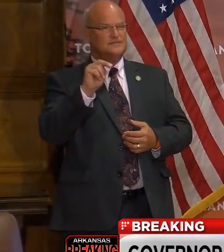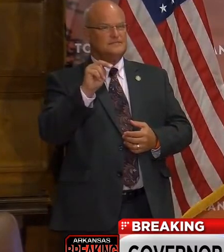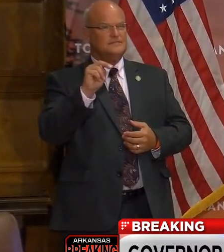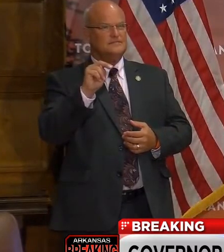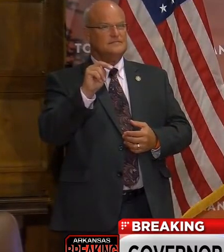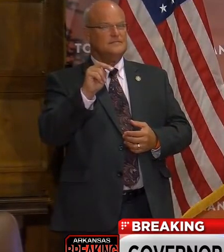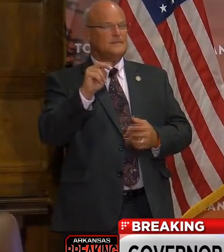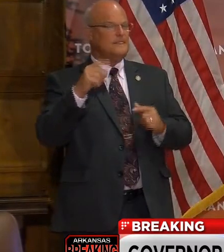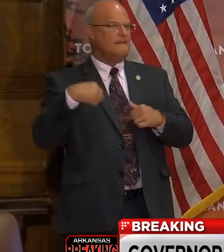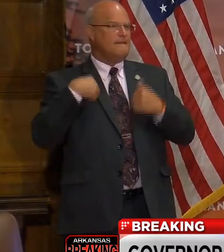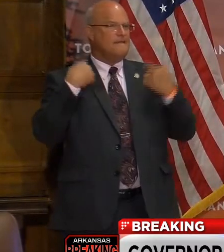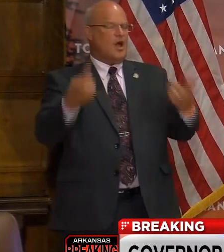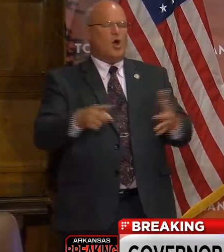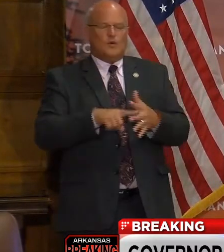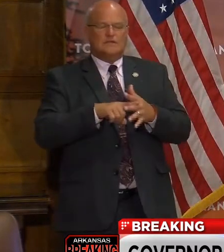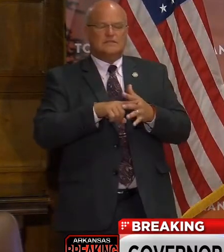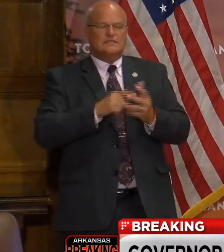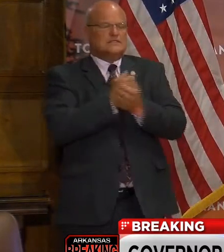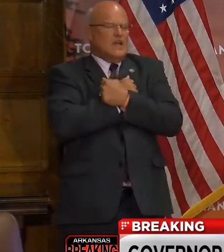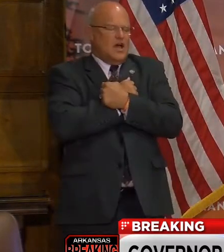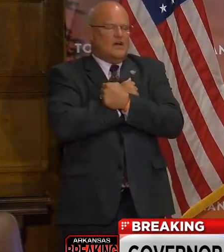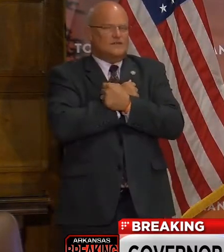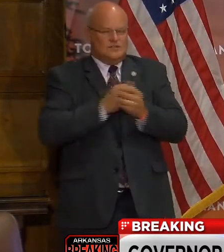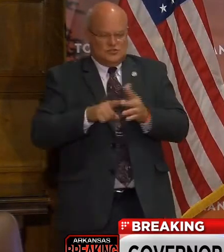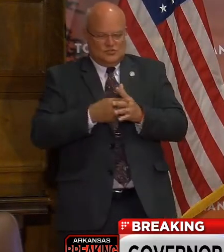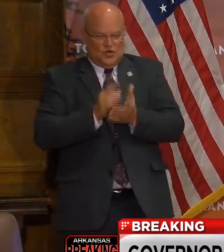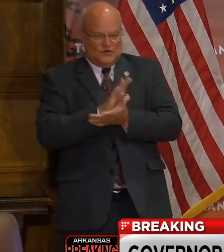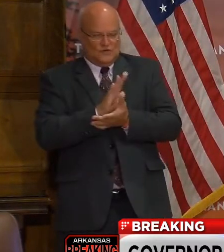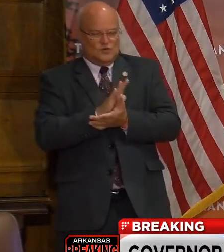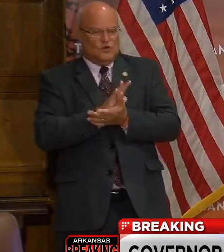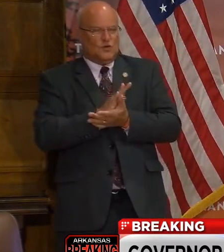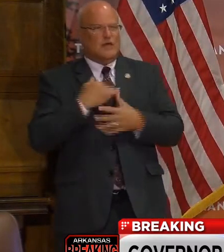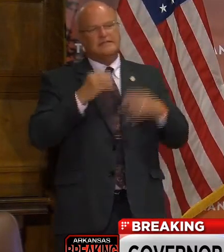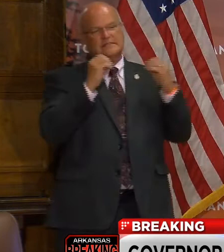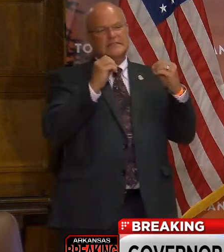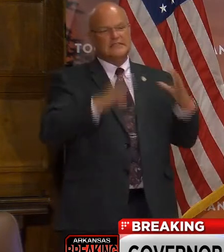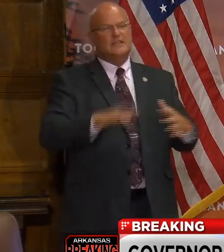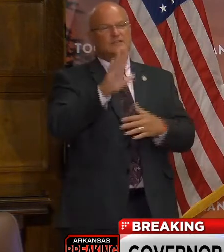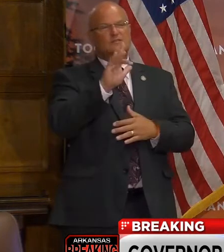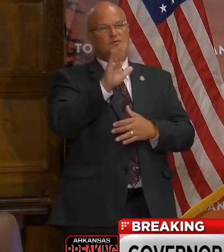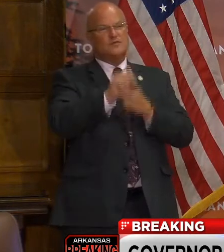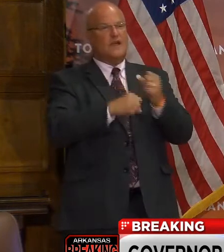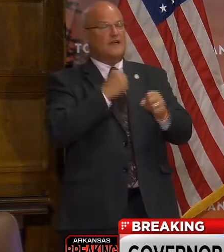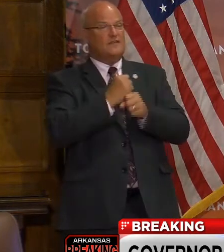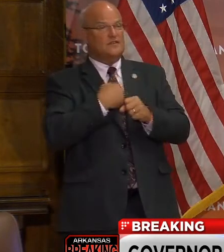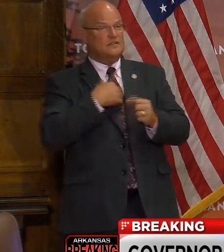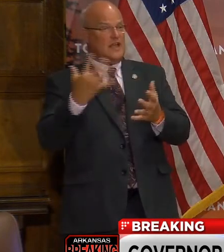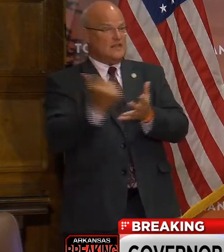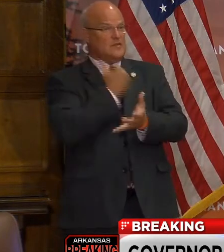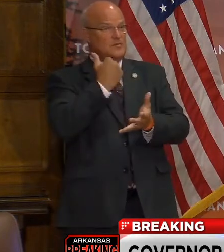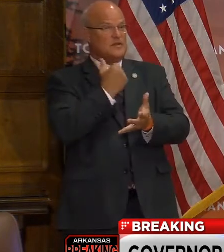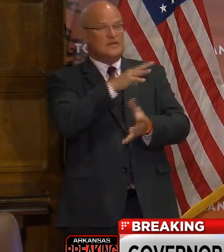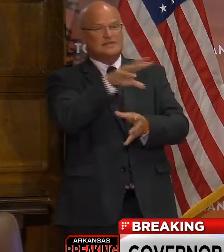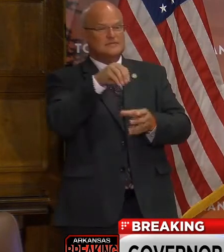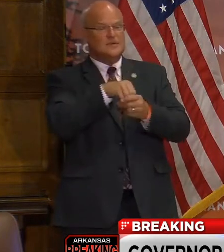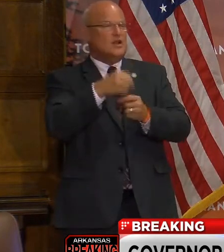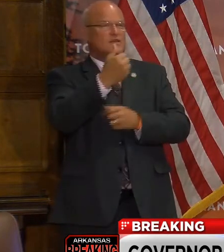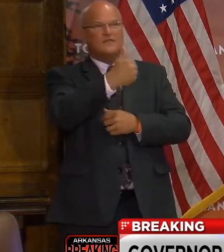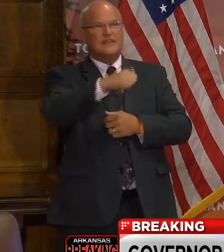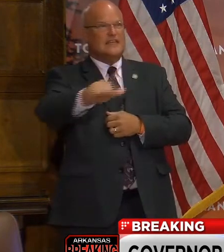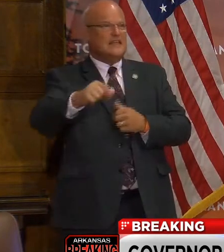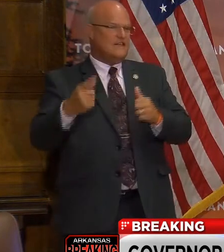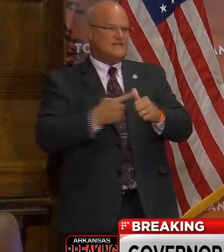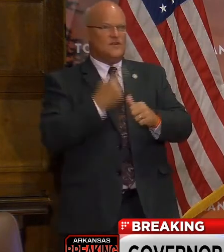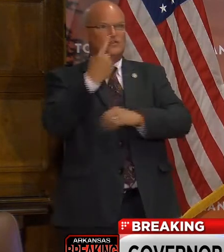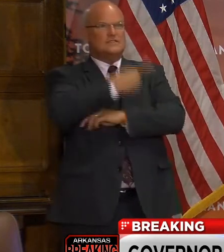I've always loved the start of school. As an educator for 25 years, I've had the opportunity to get to be part of many first